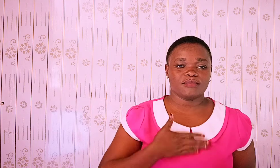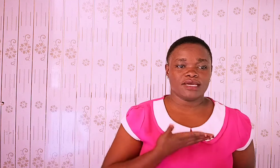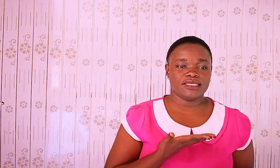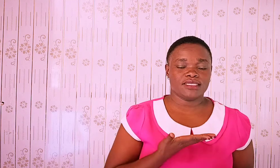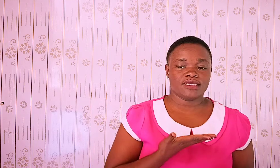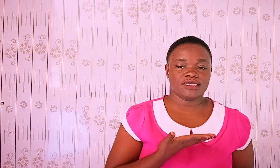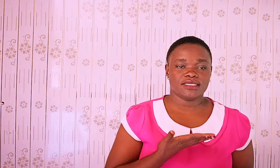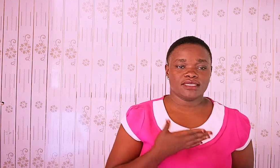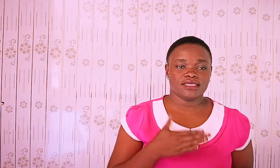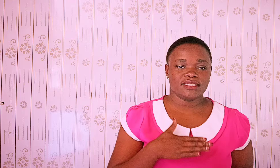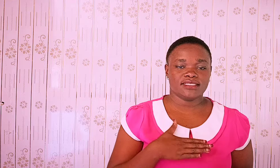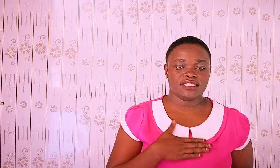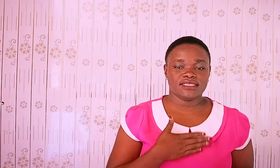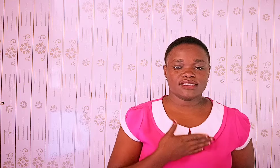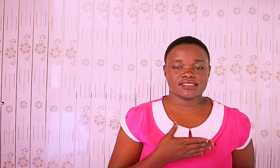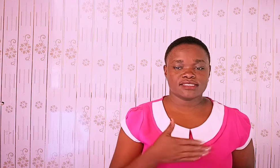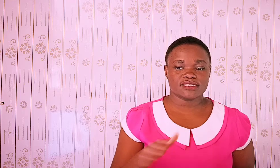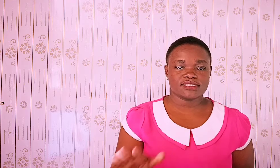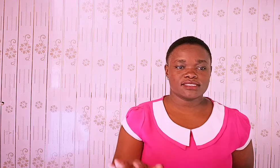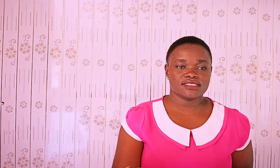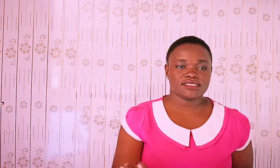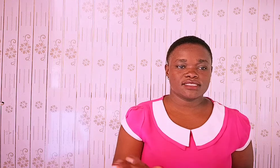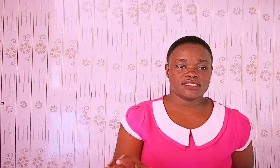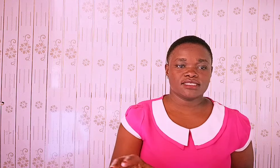Placed on the chest. Yes. And